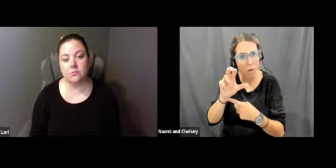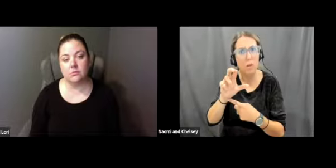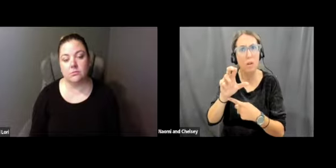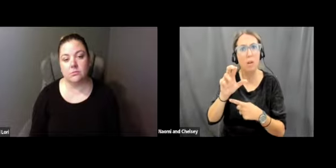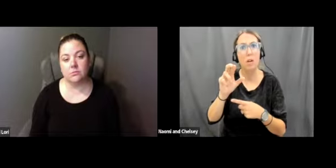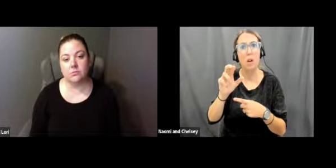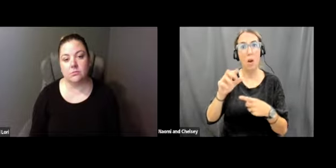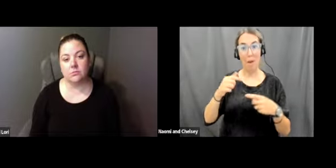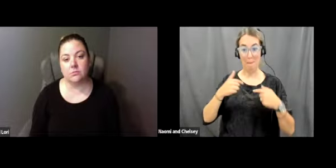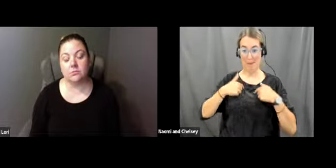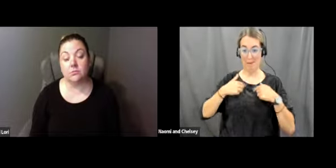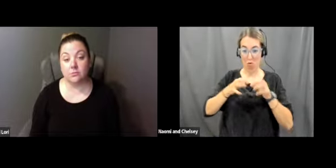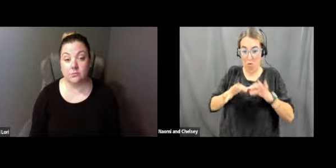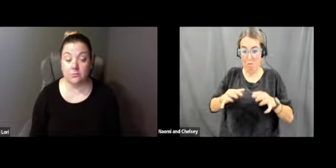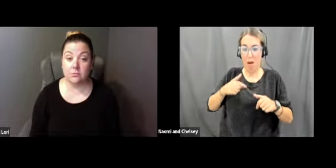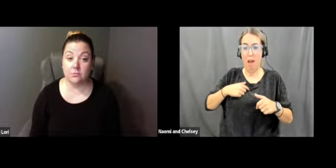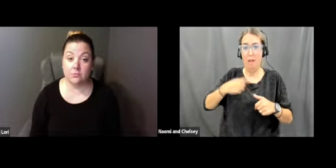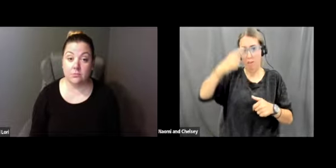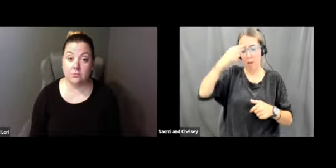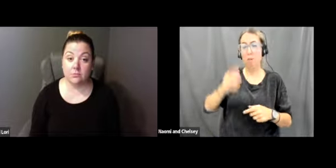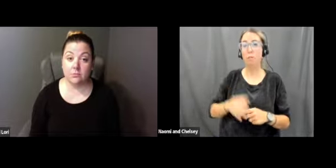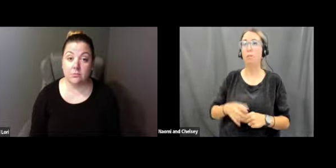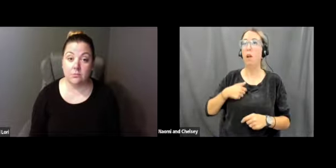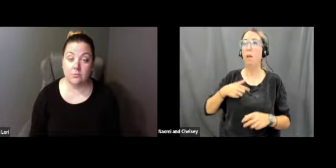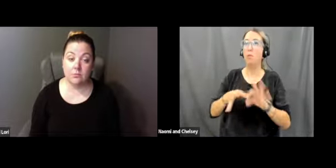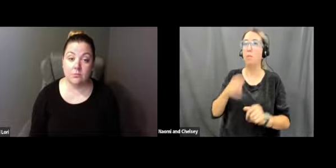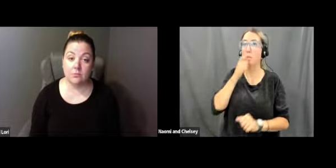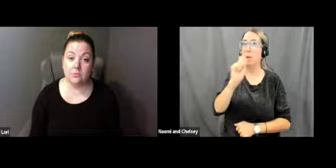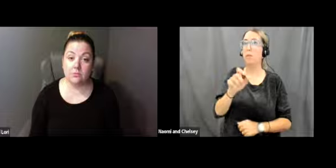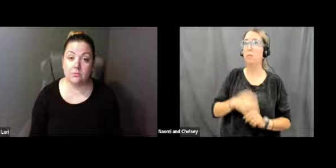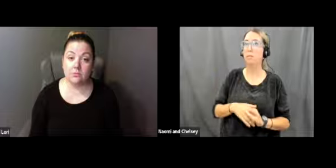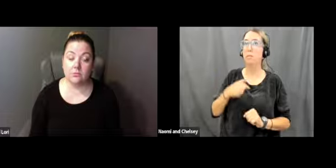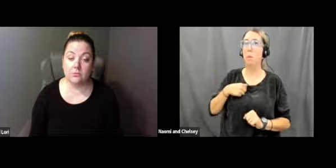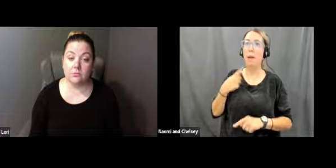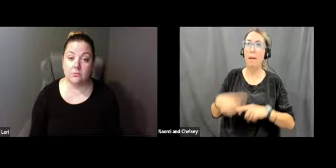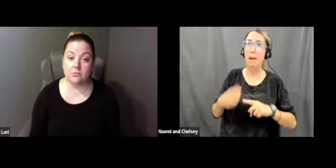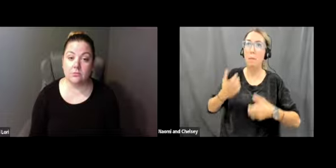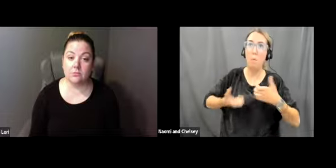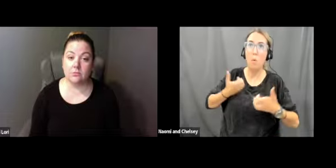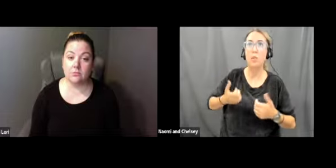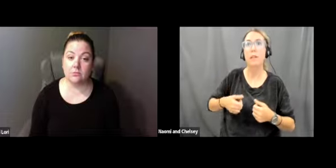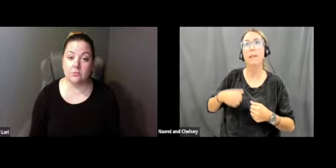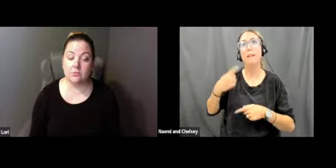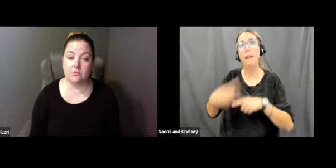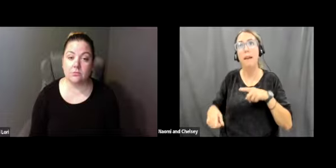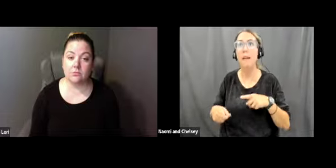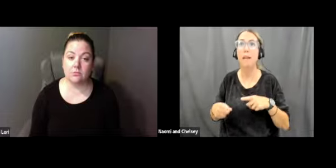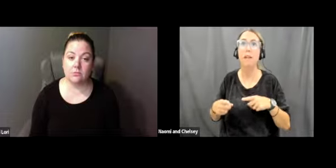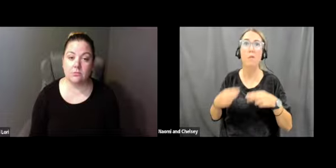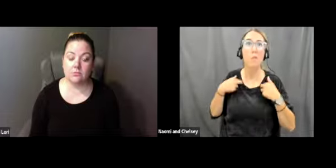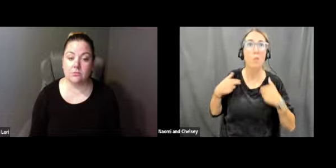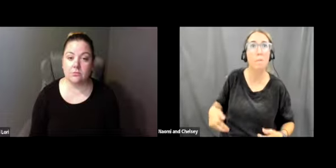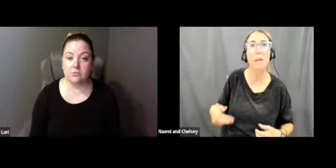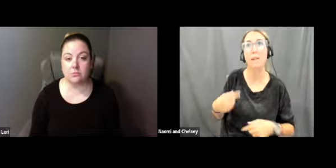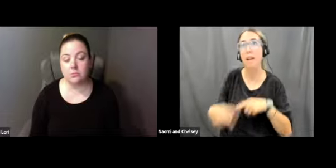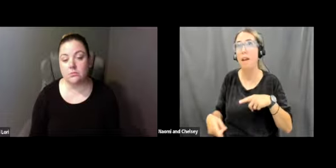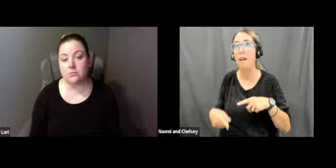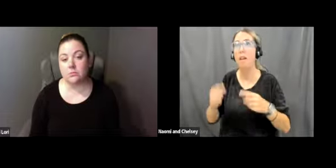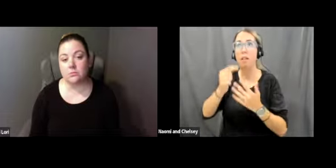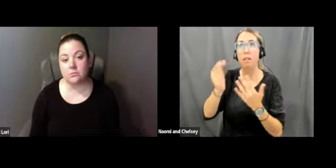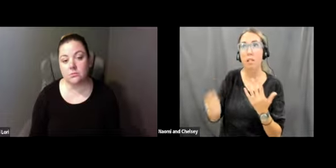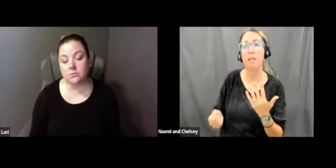space, as we've discussed. So Lori and I also offer mentoring services through our